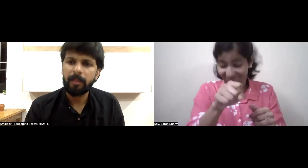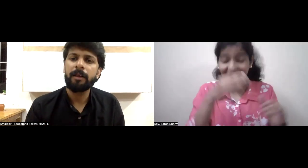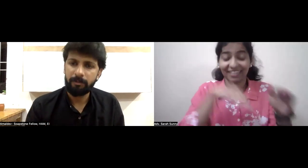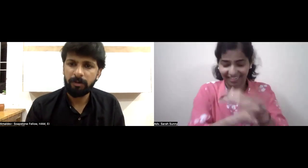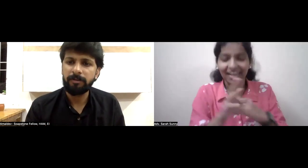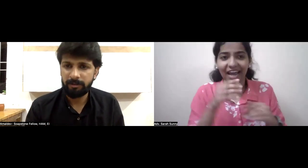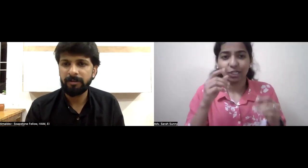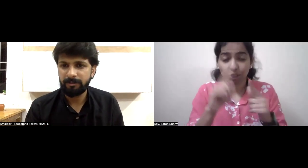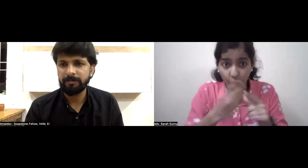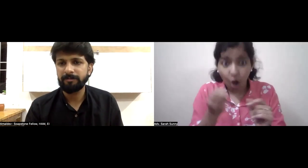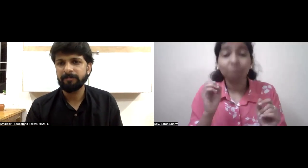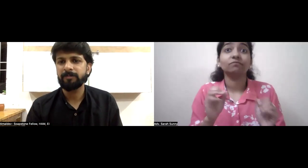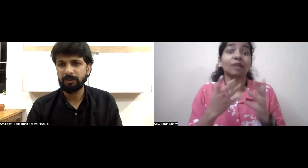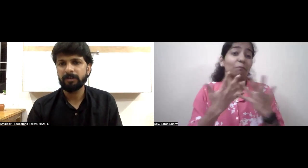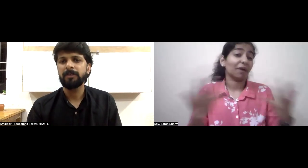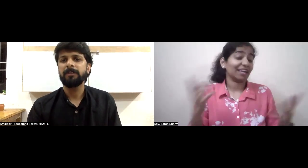There is,